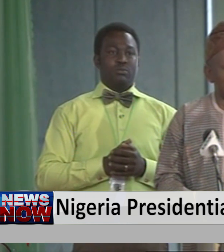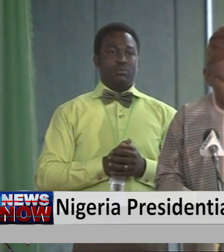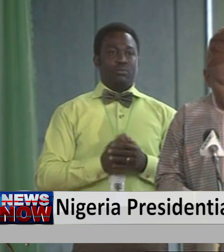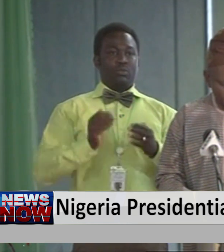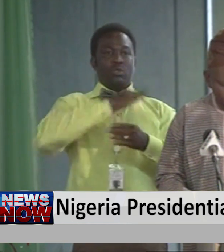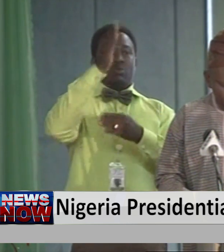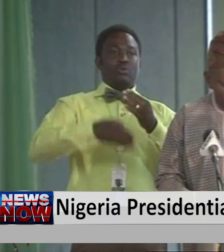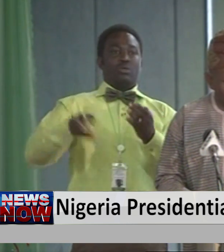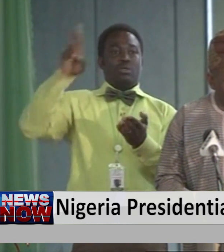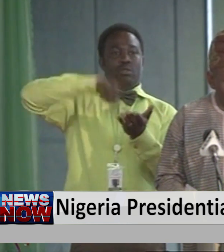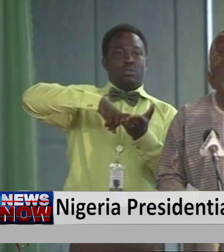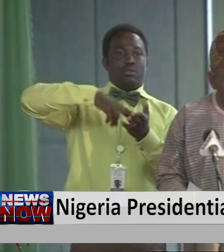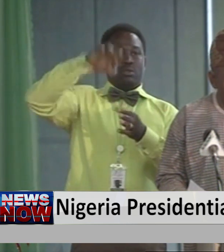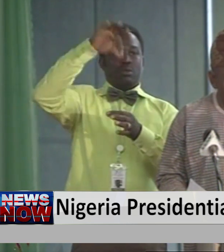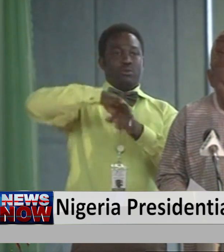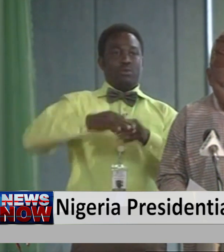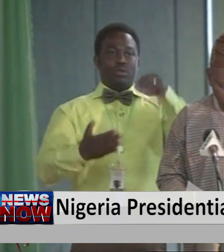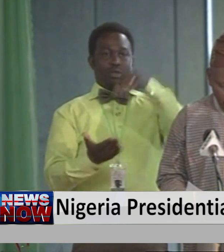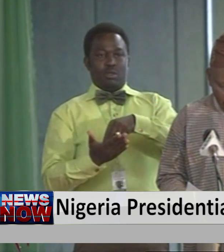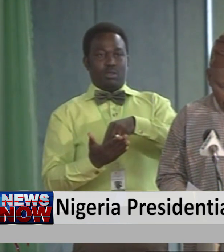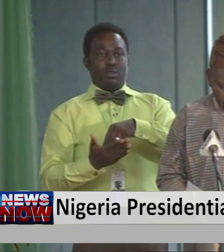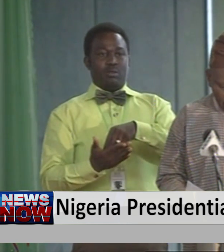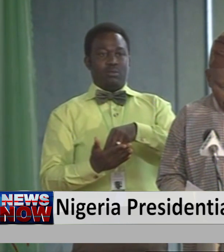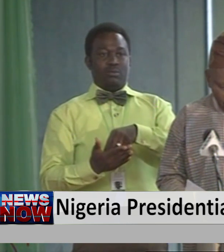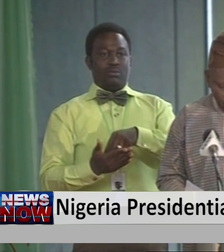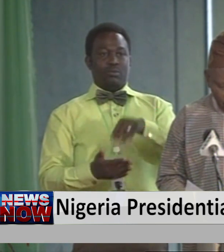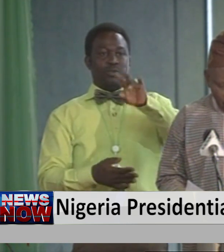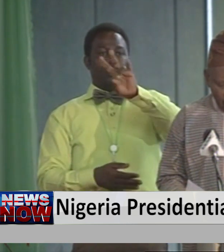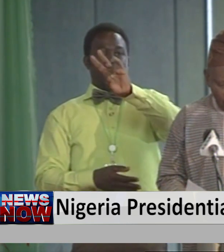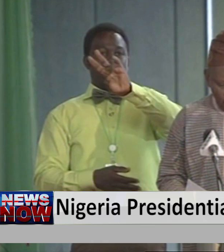Total registered votes, again,